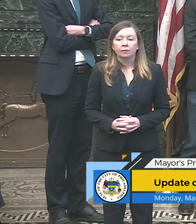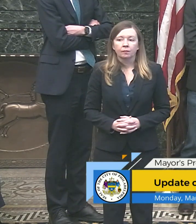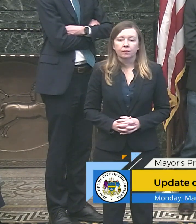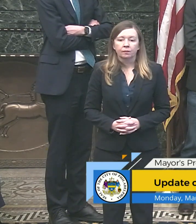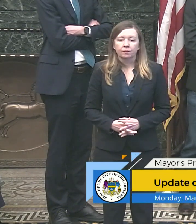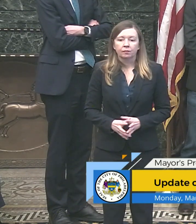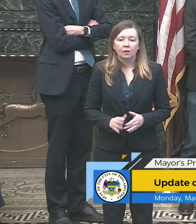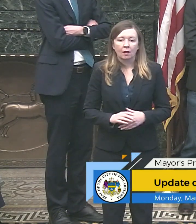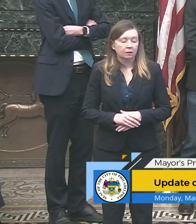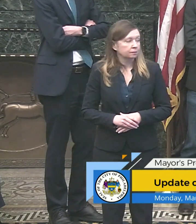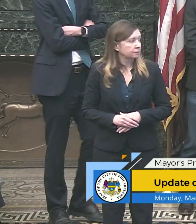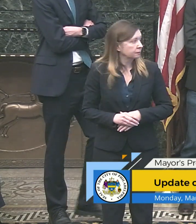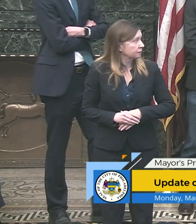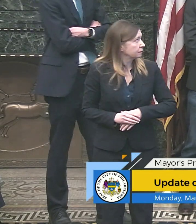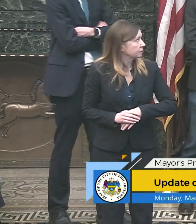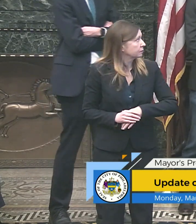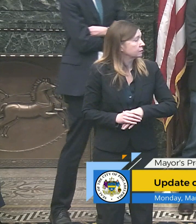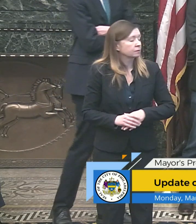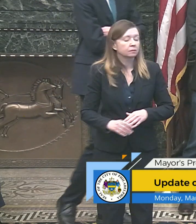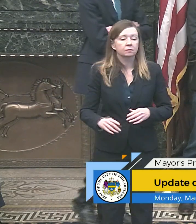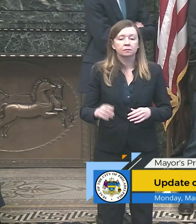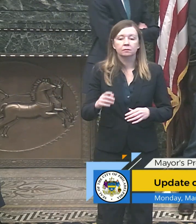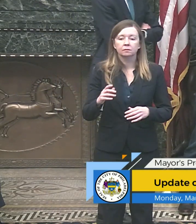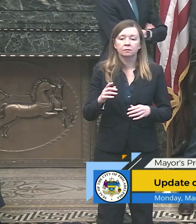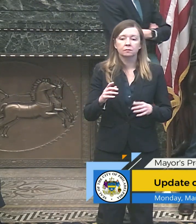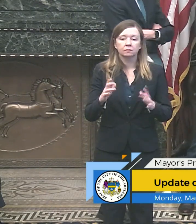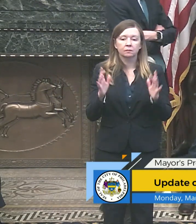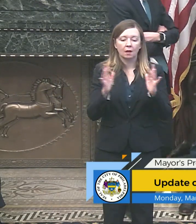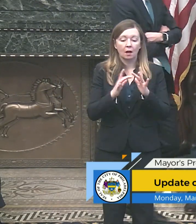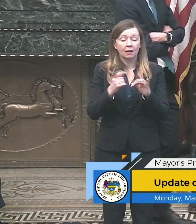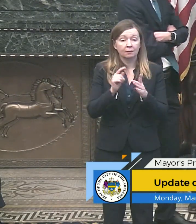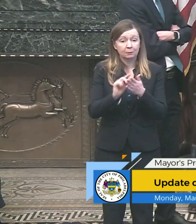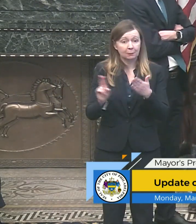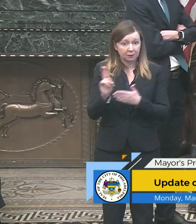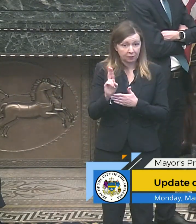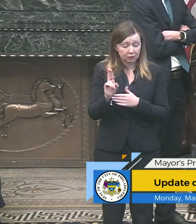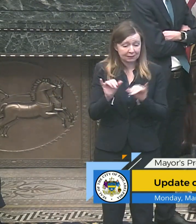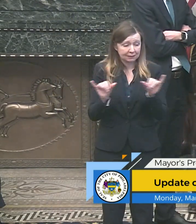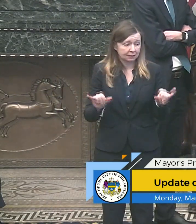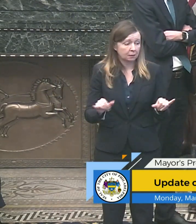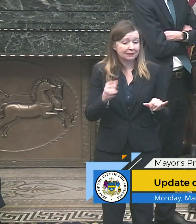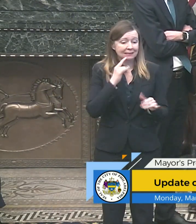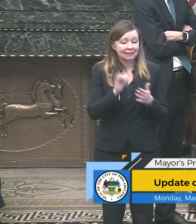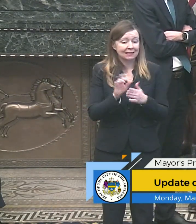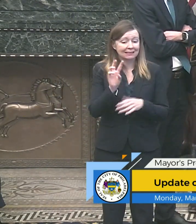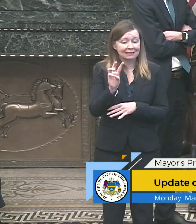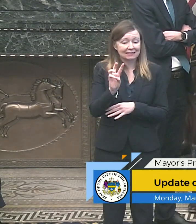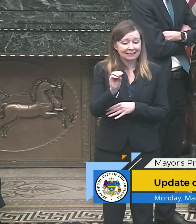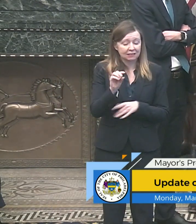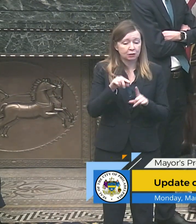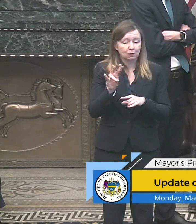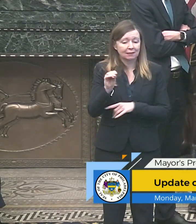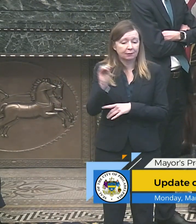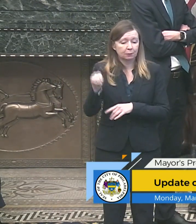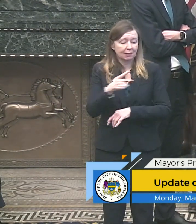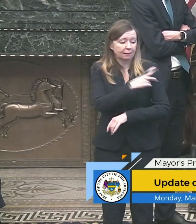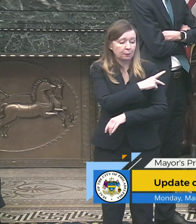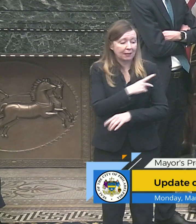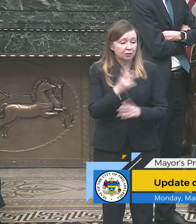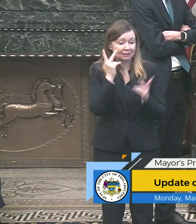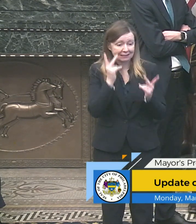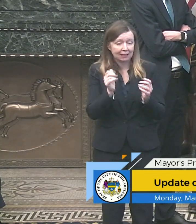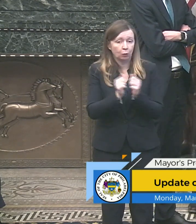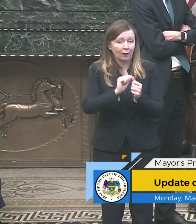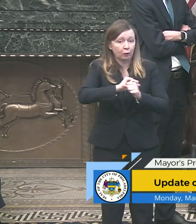70%. Un momento, por favor. So the gentleman has a contact from Temple University system that says that 60 to 70% of the patients that have been seen